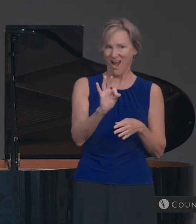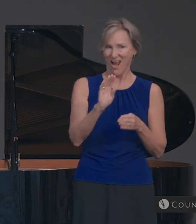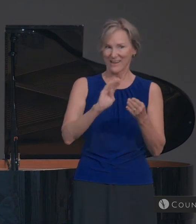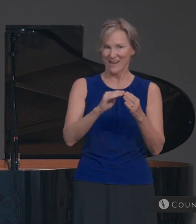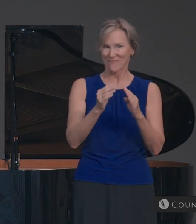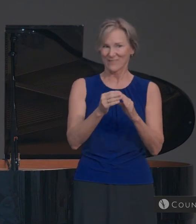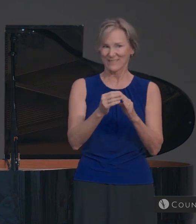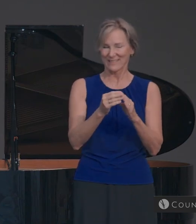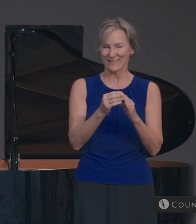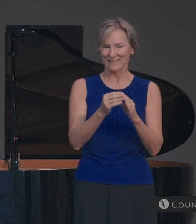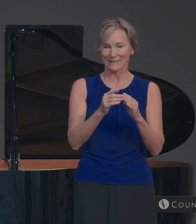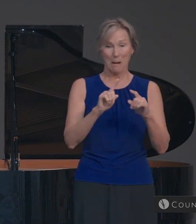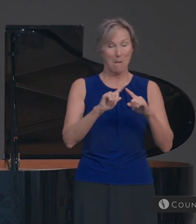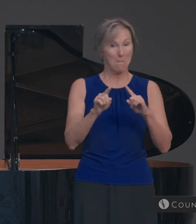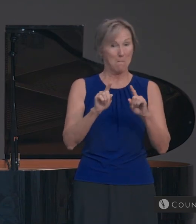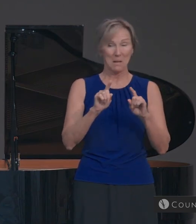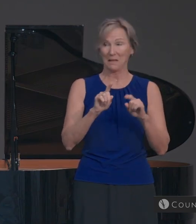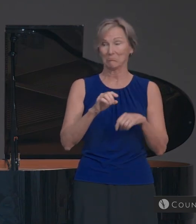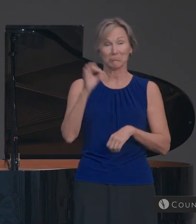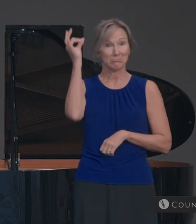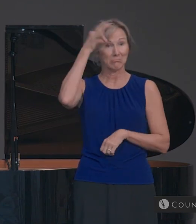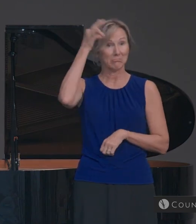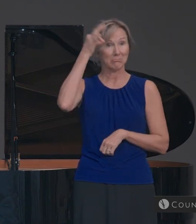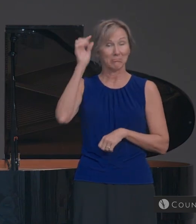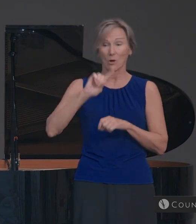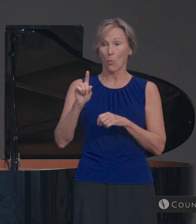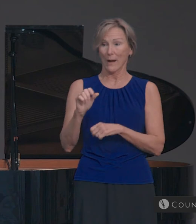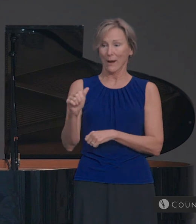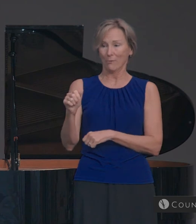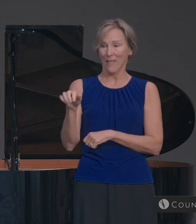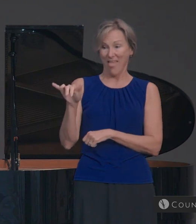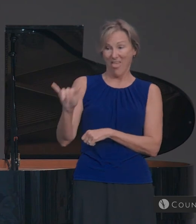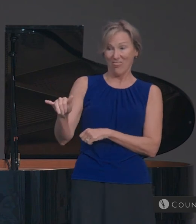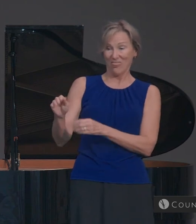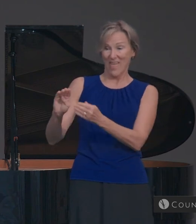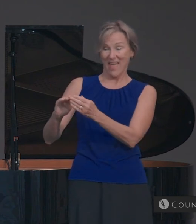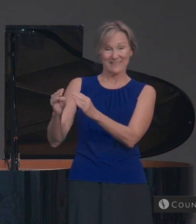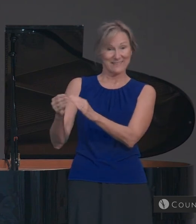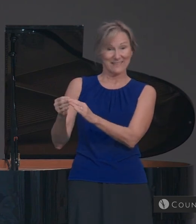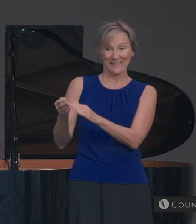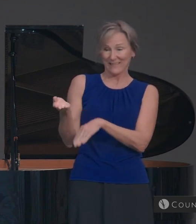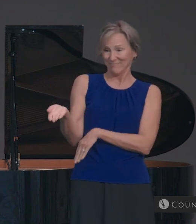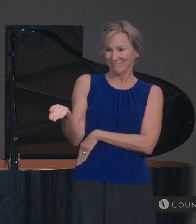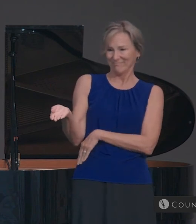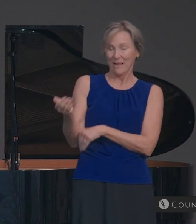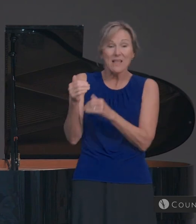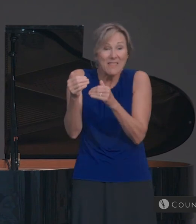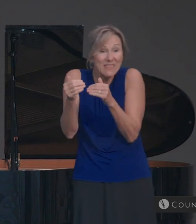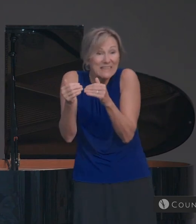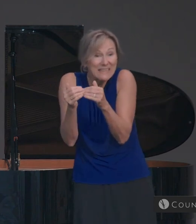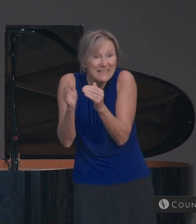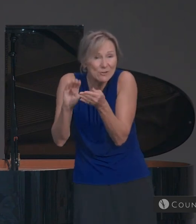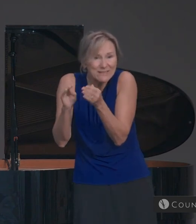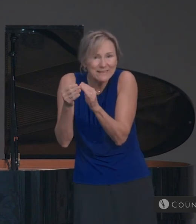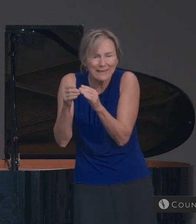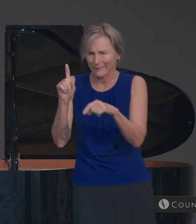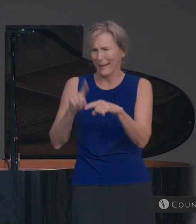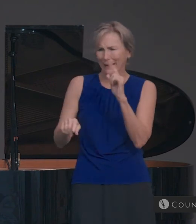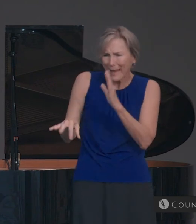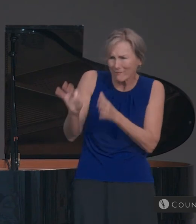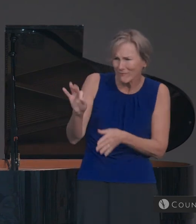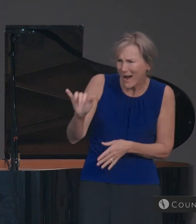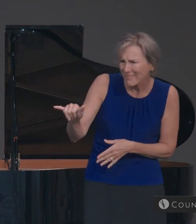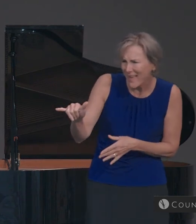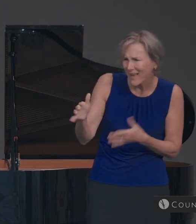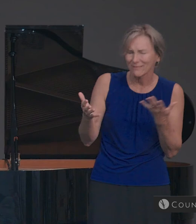9 of them are. Guess which one they have no clue where it is? Beth Ezel, the nearby city. The city that